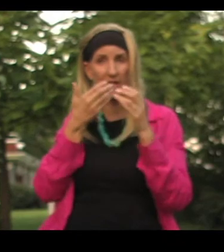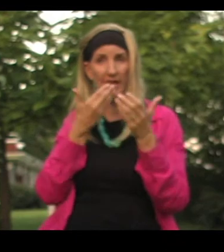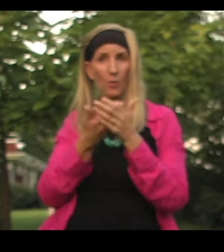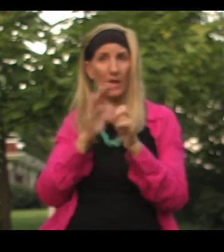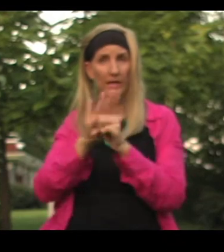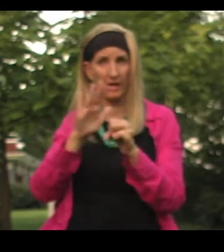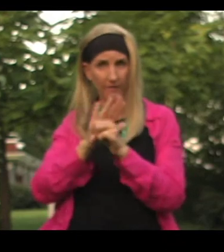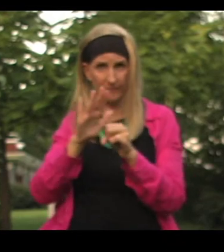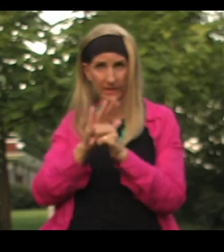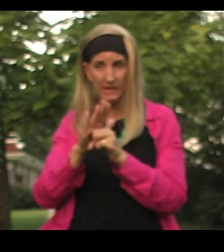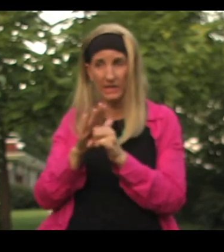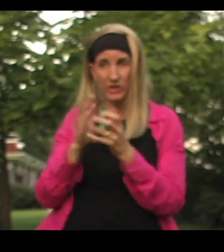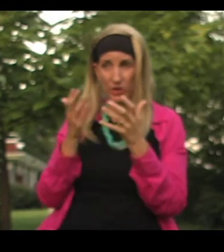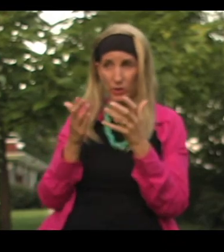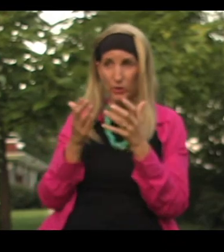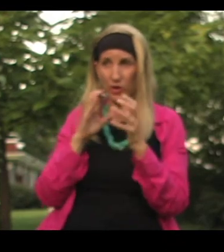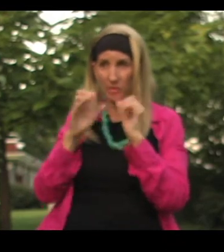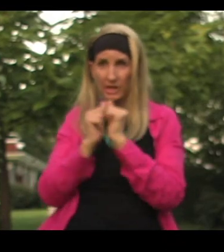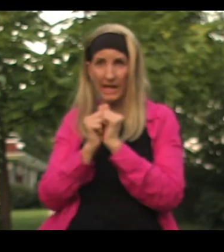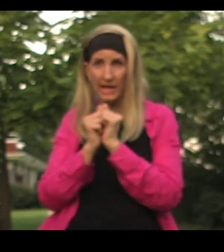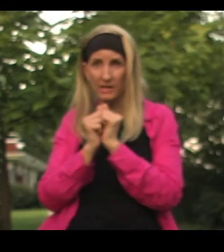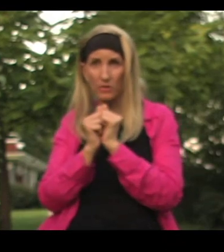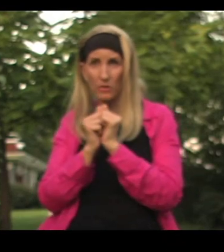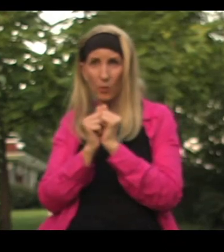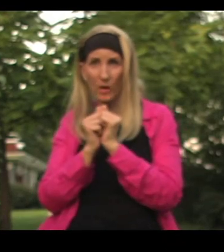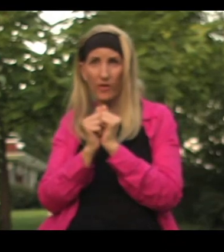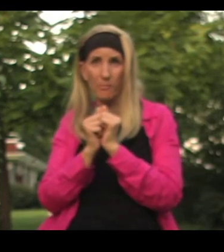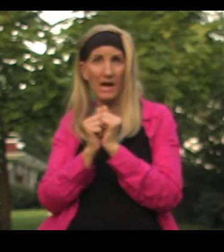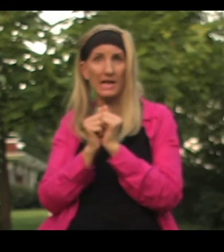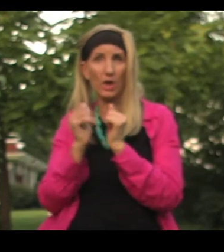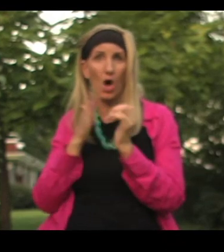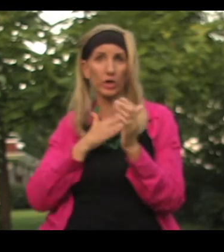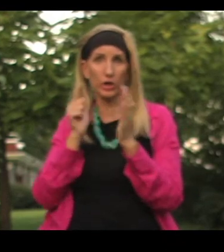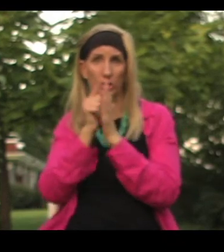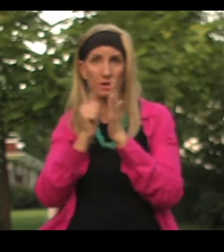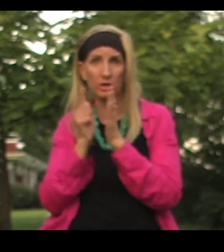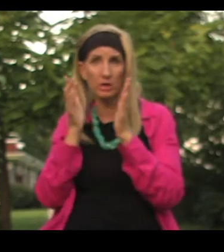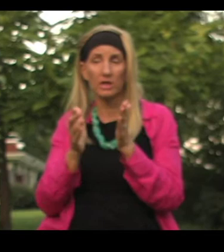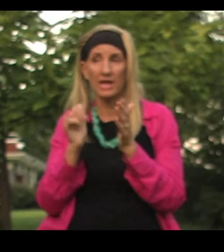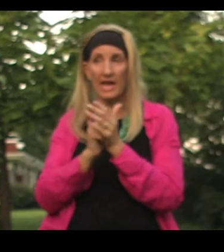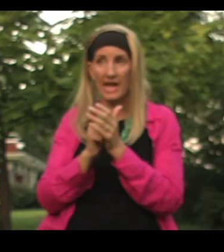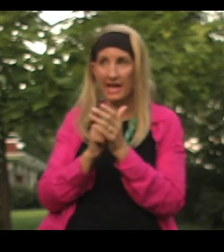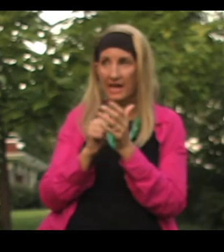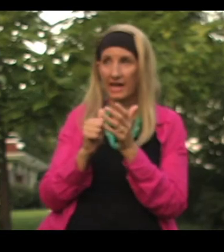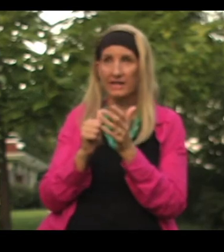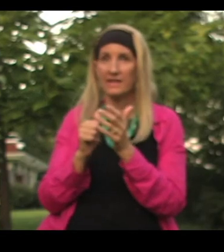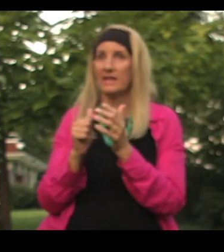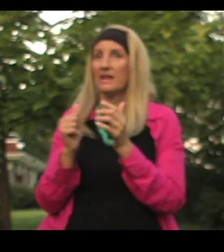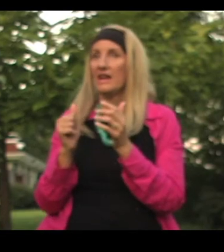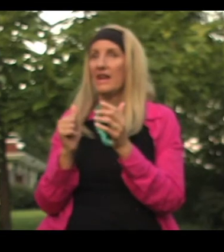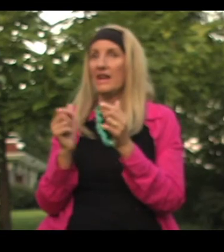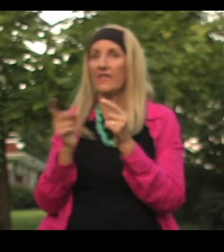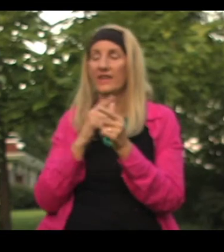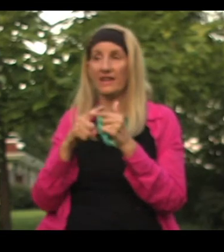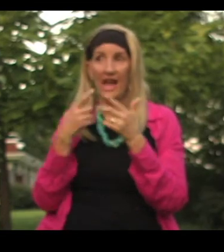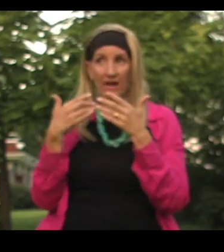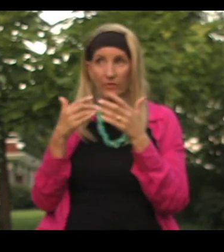communicate well enough to communicate with my lawyer. And then after